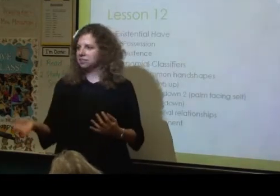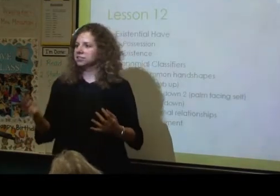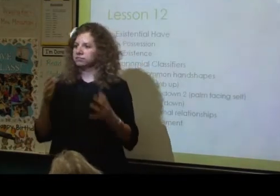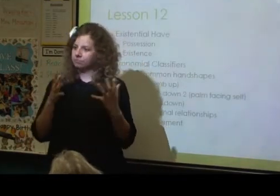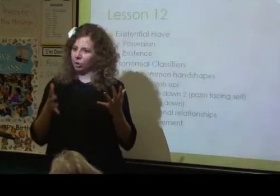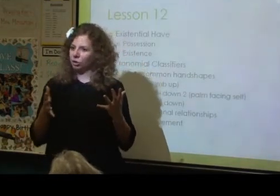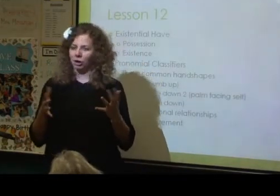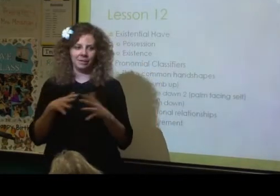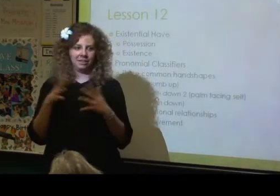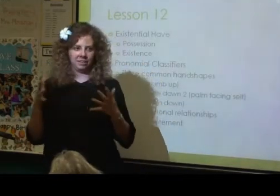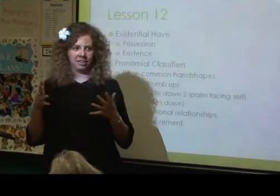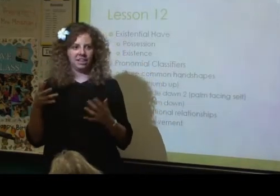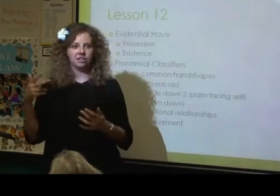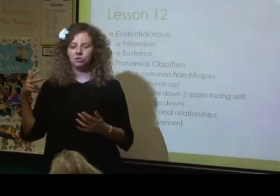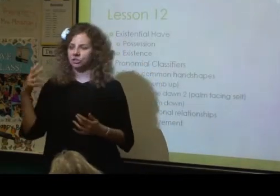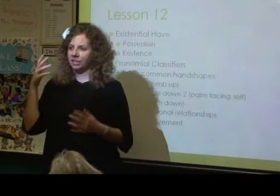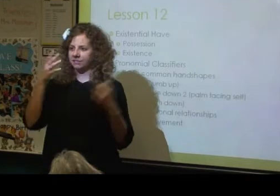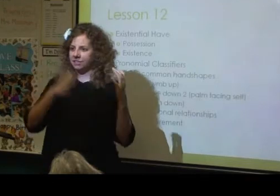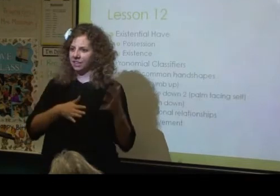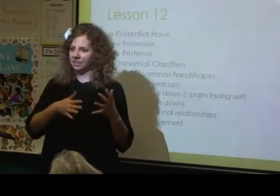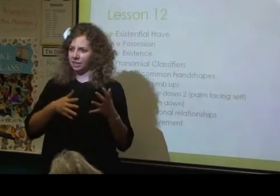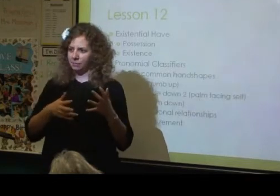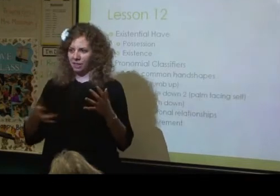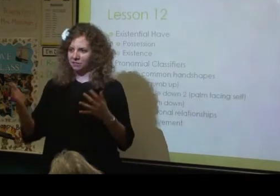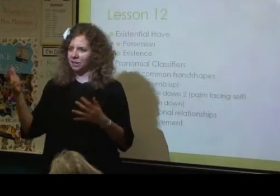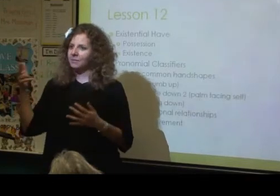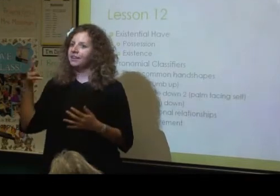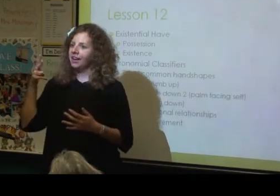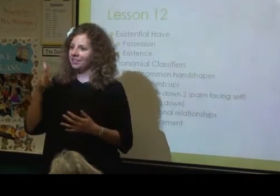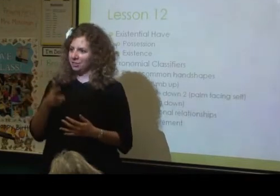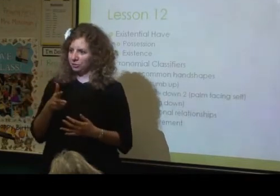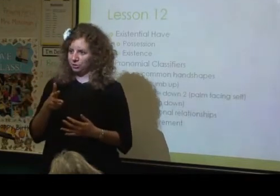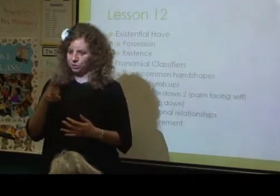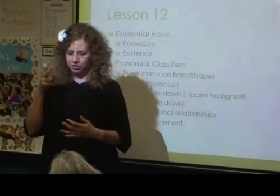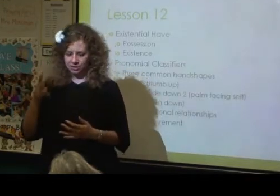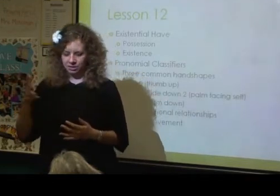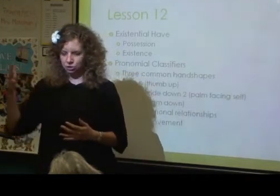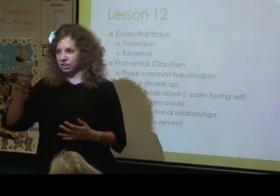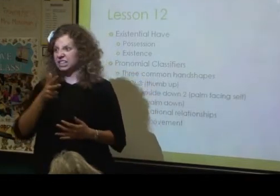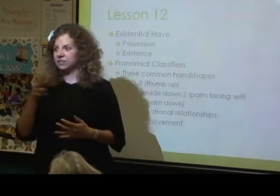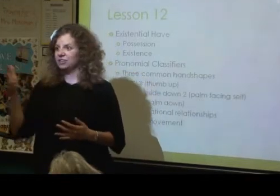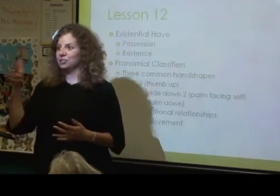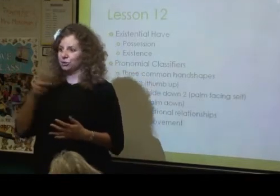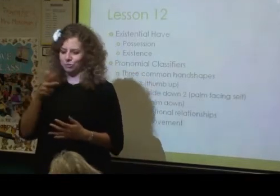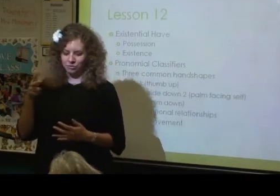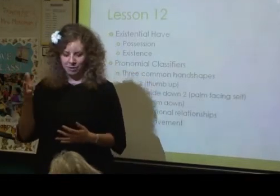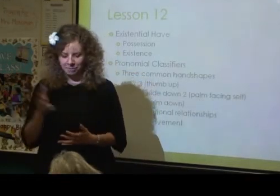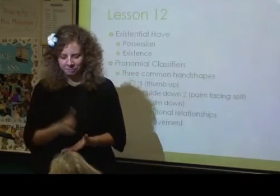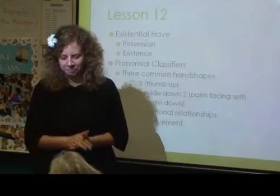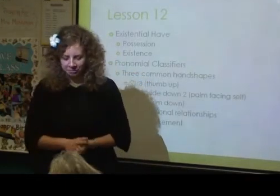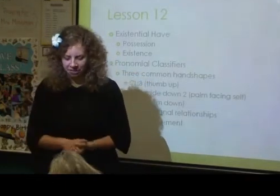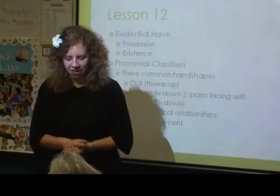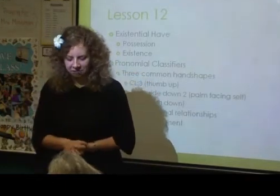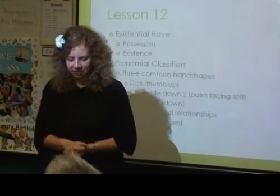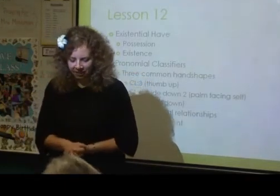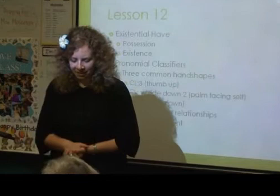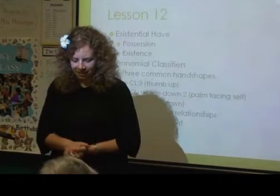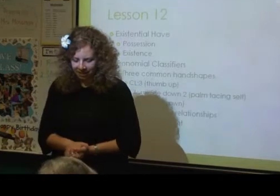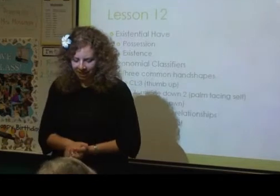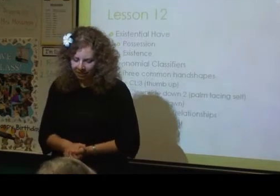bus, motorhome, anything like that. So you just have to set that up ahead of time, and then you can use this as your classifier to show the movement. Okay. The next